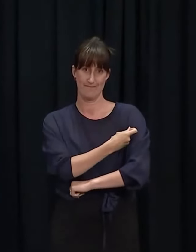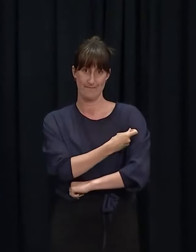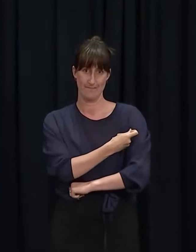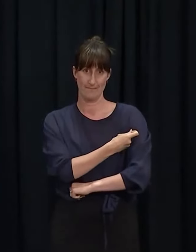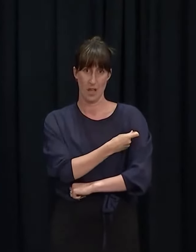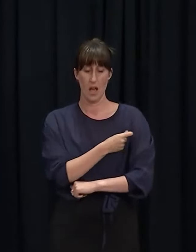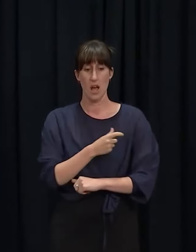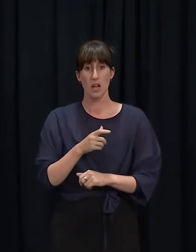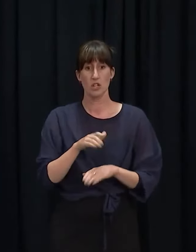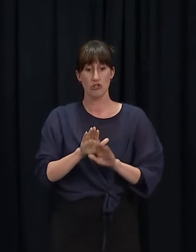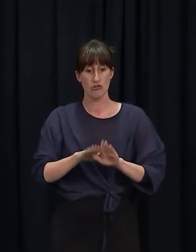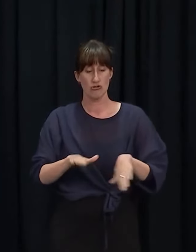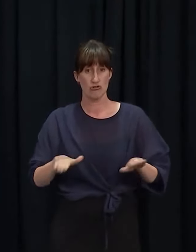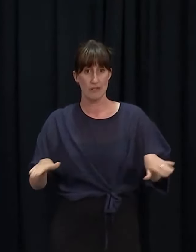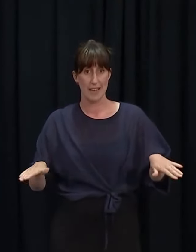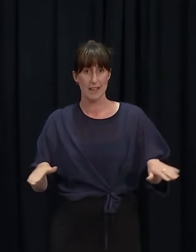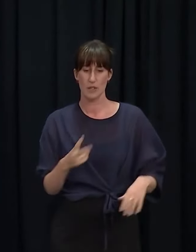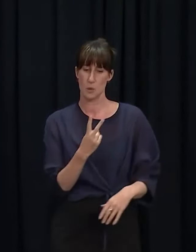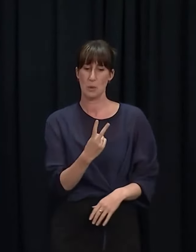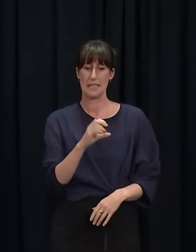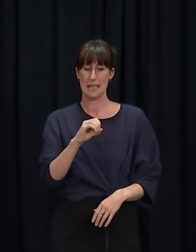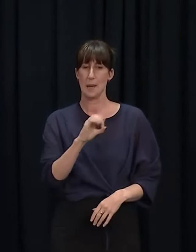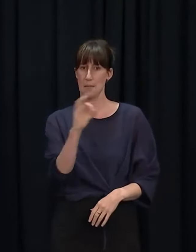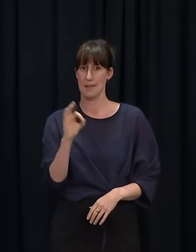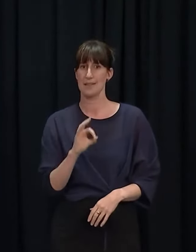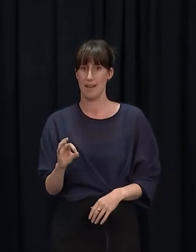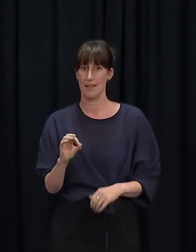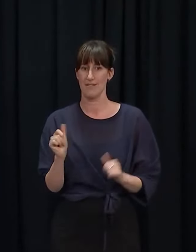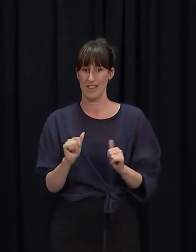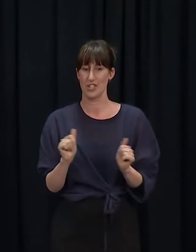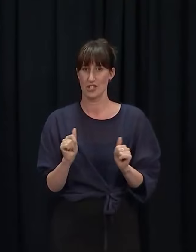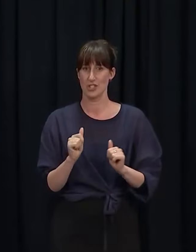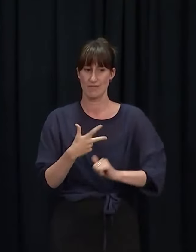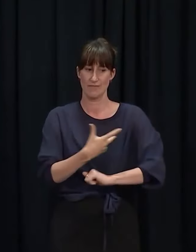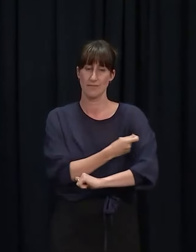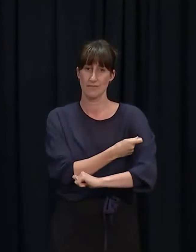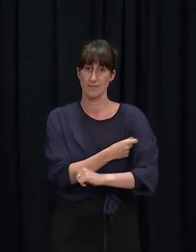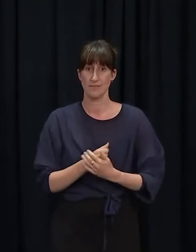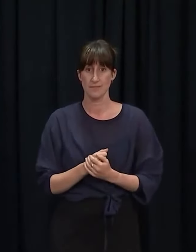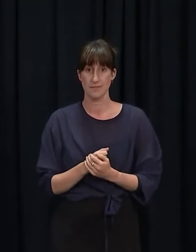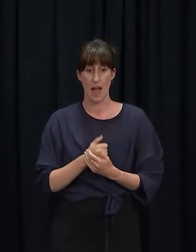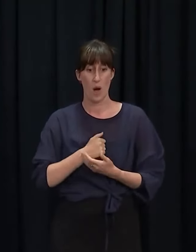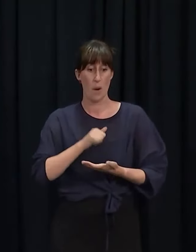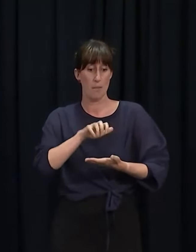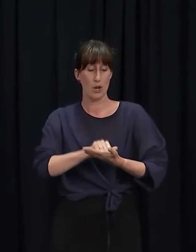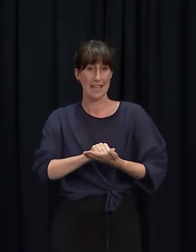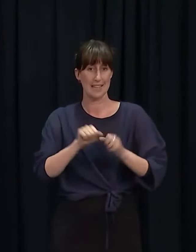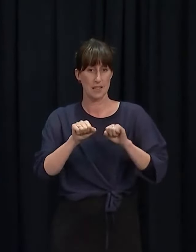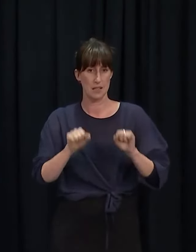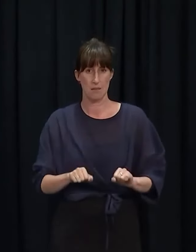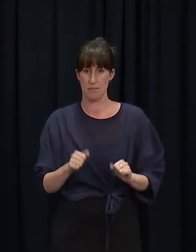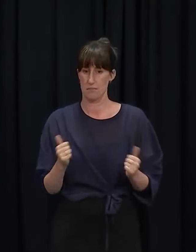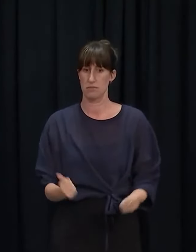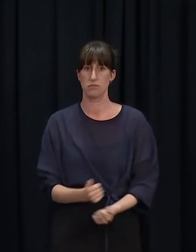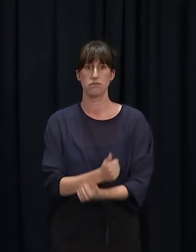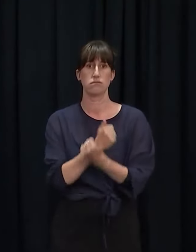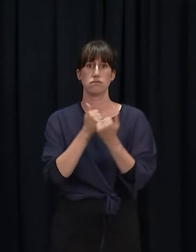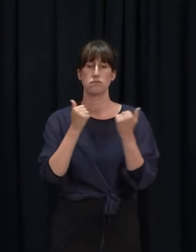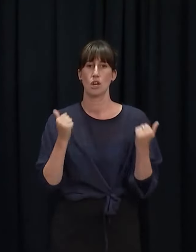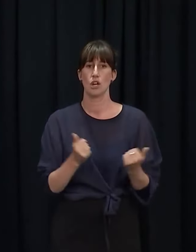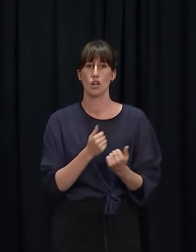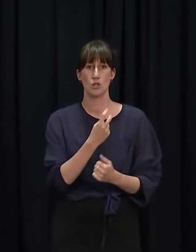dose from yesterday's data. Bookings in the system are high at 262,000, for